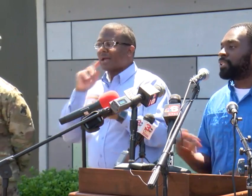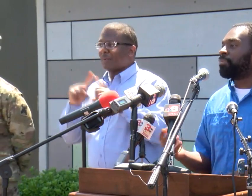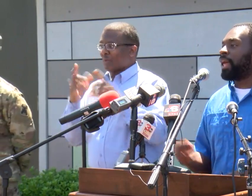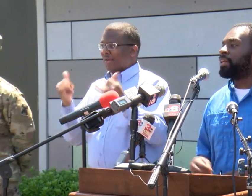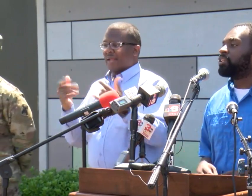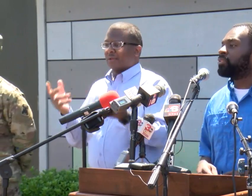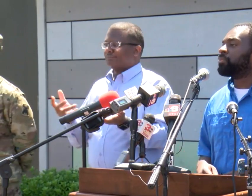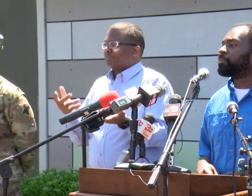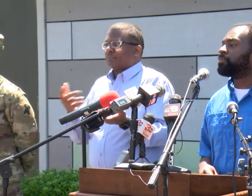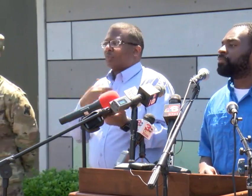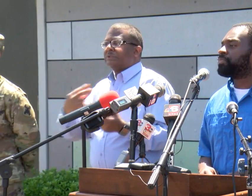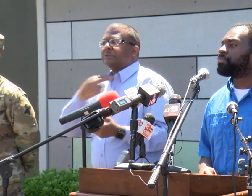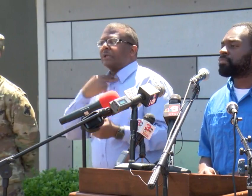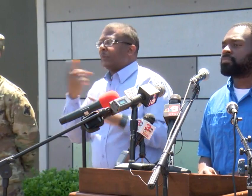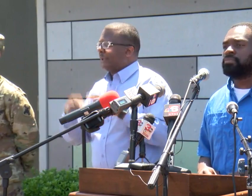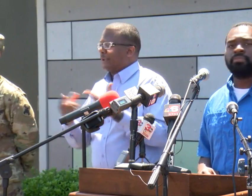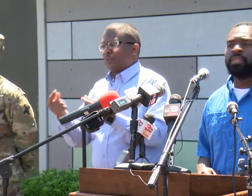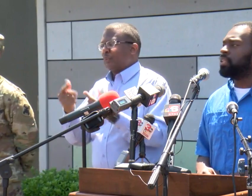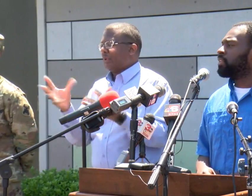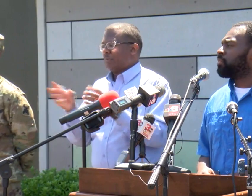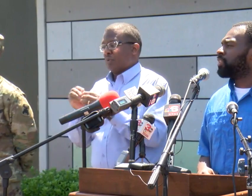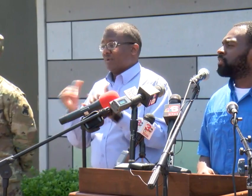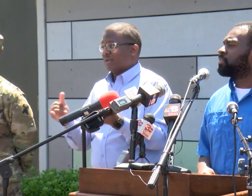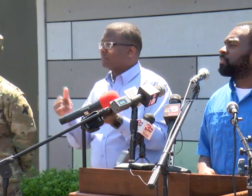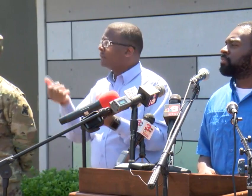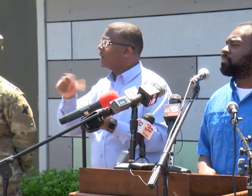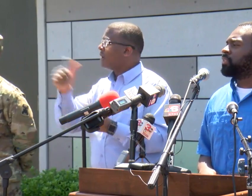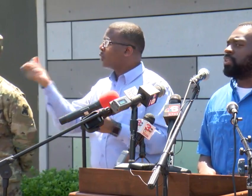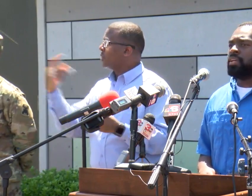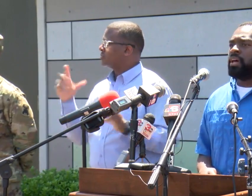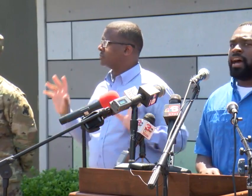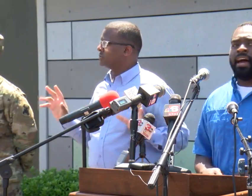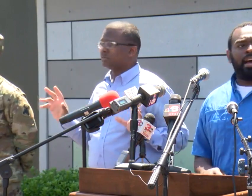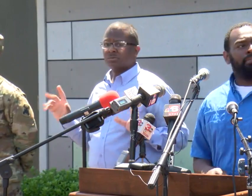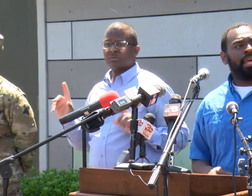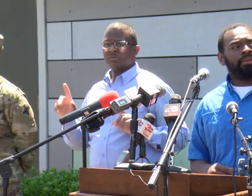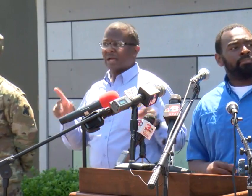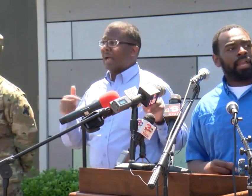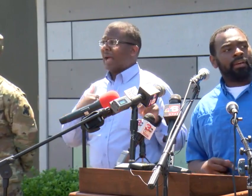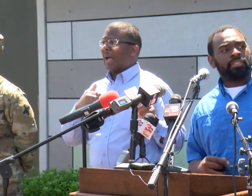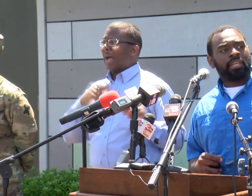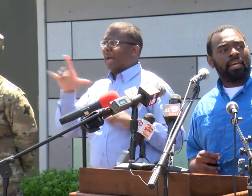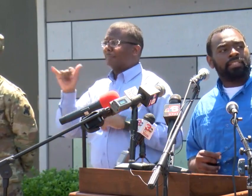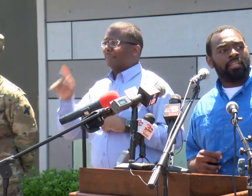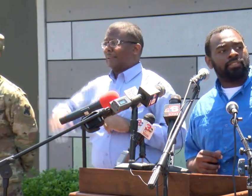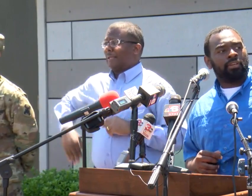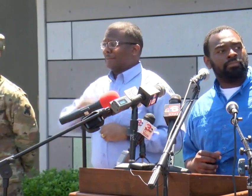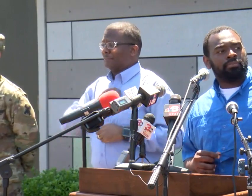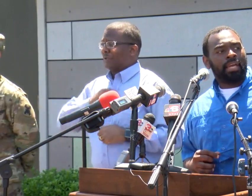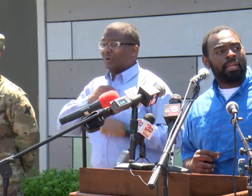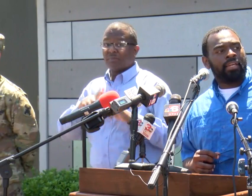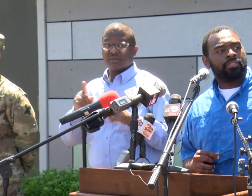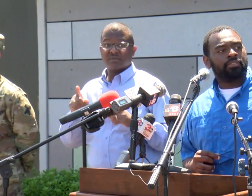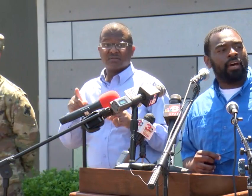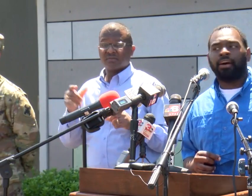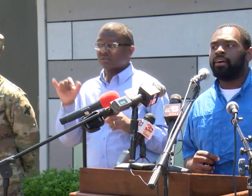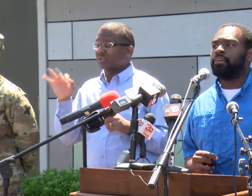because it's a supply issue. Thank you so much. Any other questions? I'm late, but I'll just kind of take some,